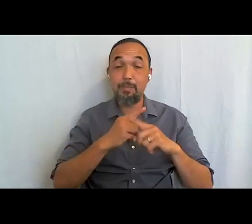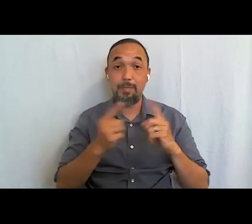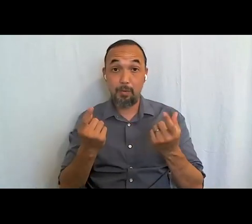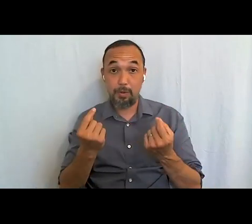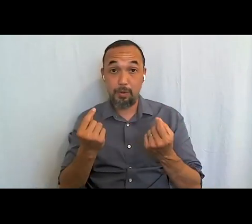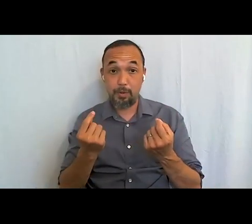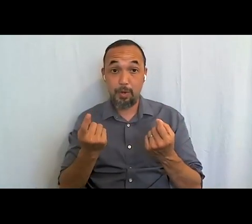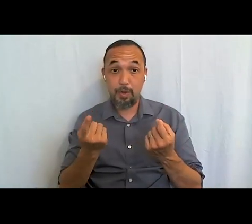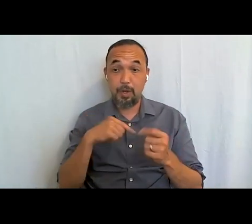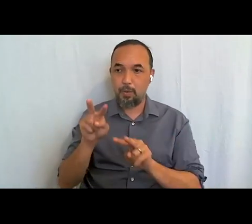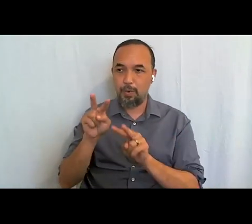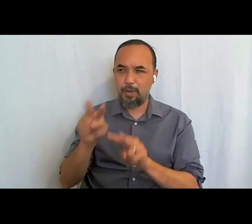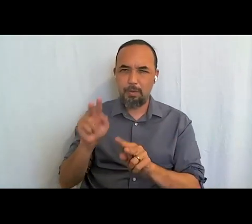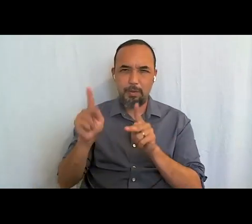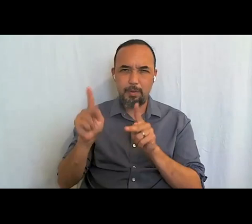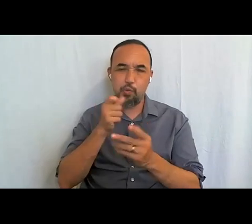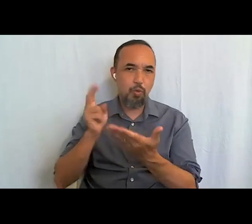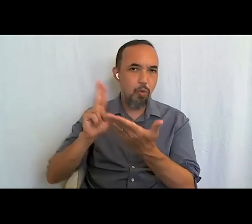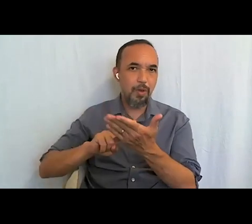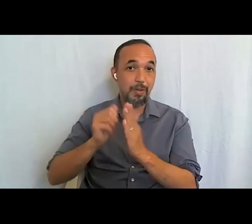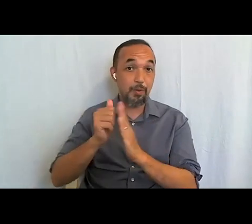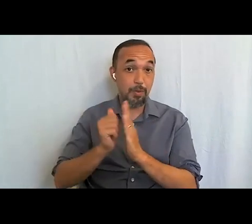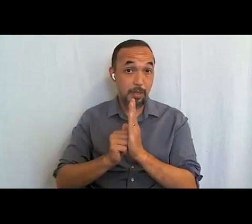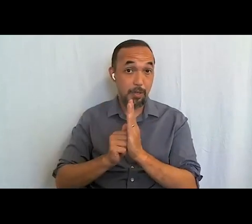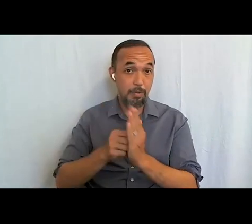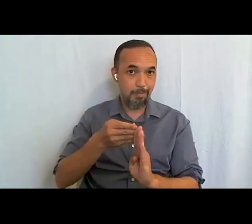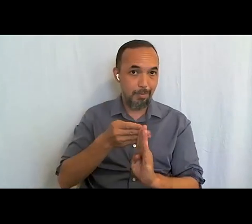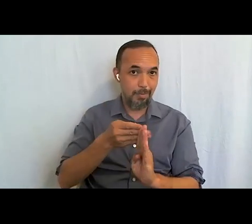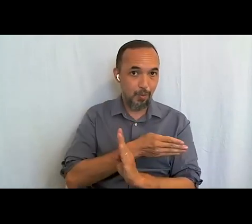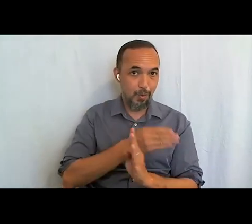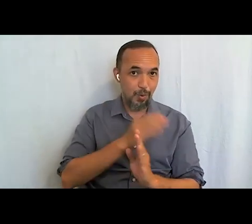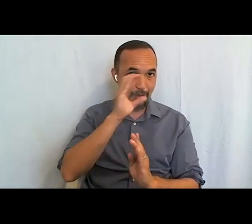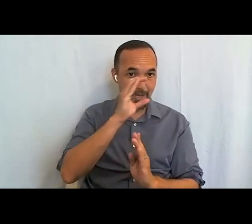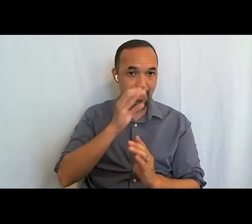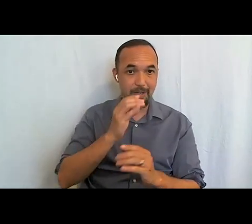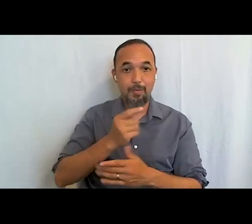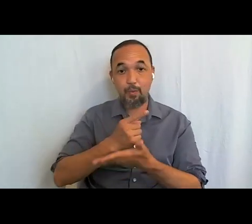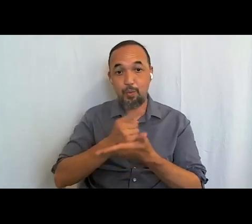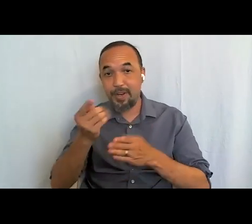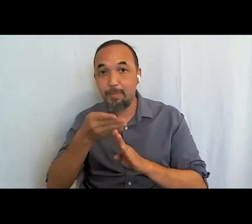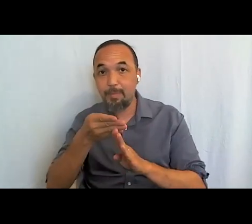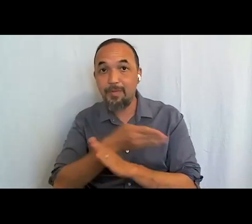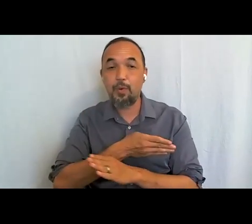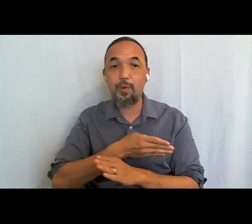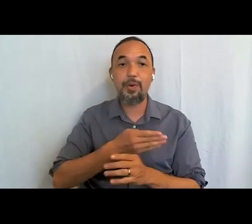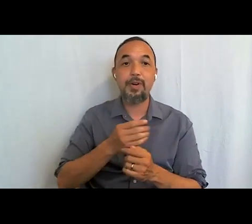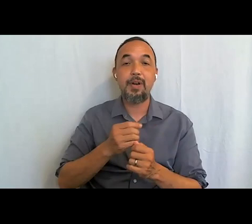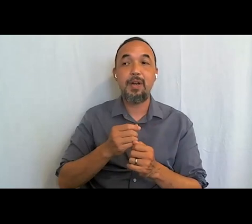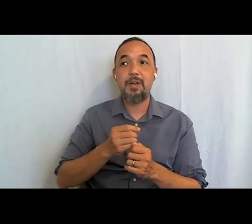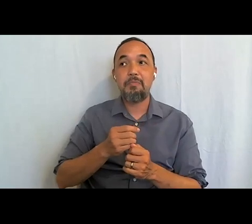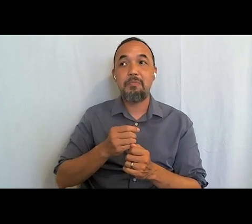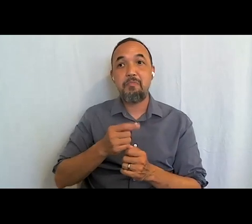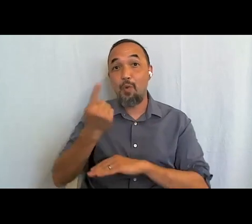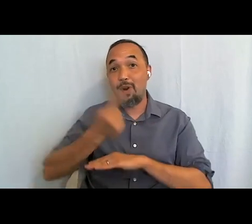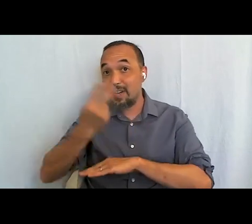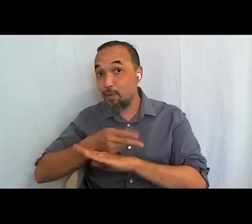log into their accounts before the hunt, a week before, a couple days before. before we do our team merge. And